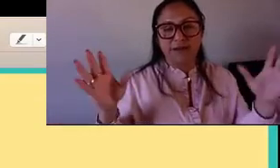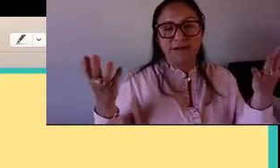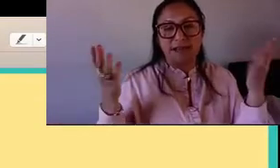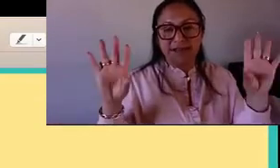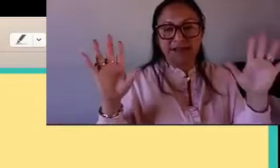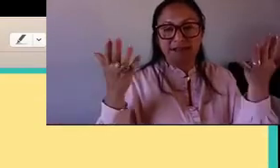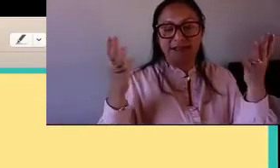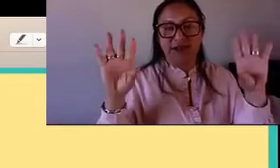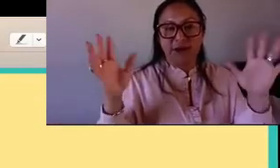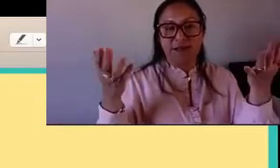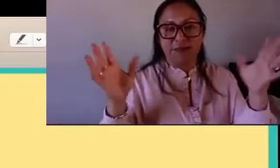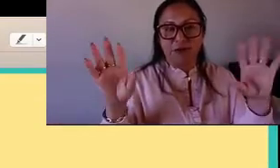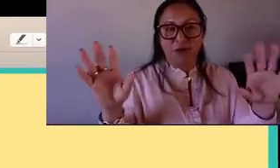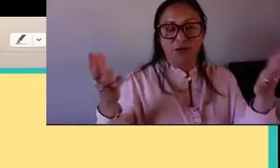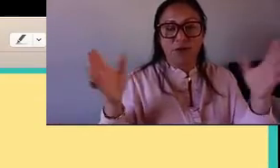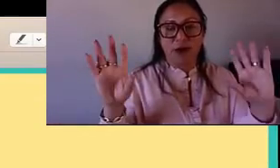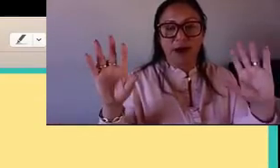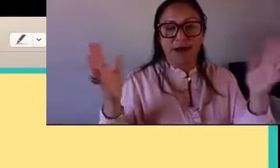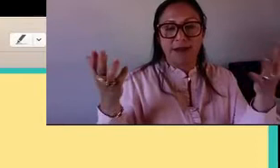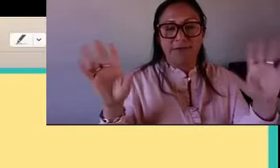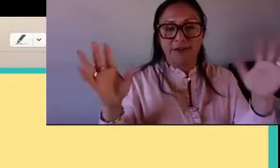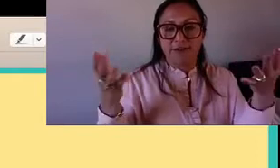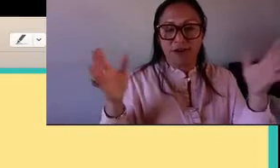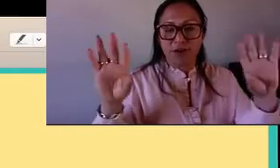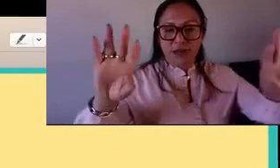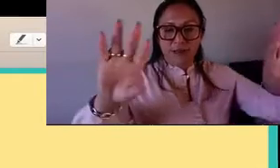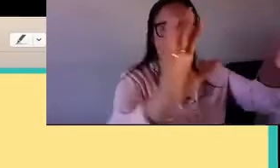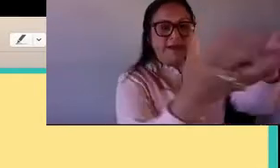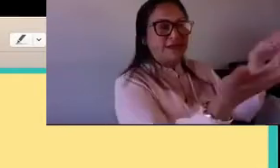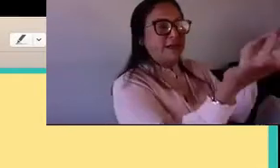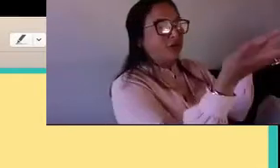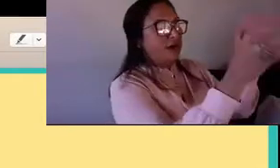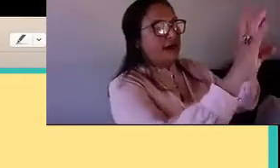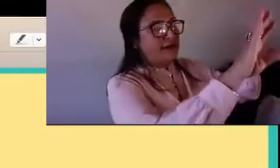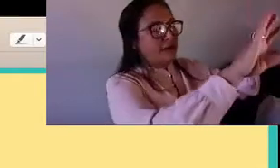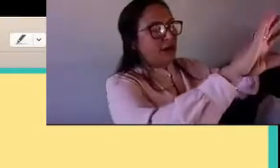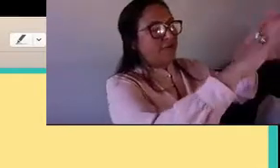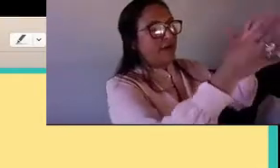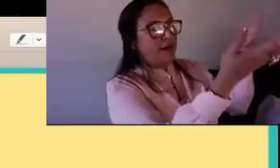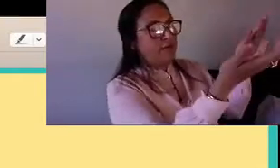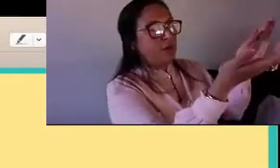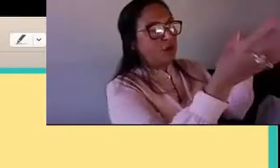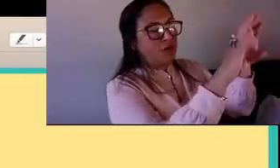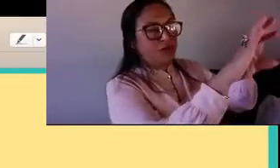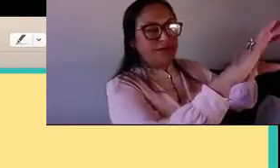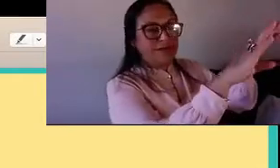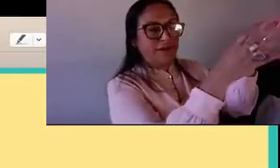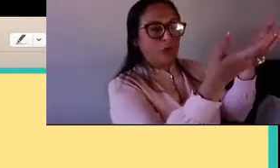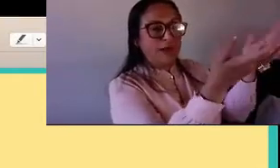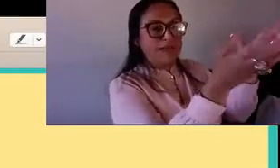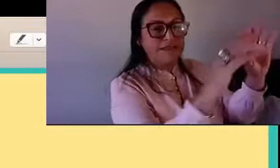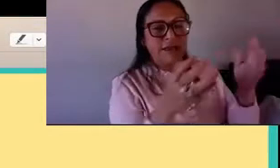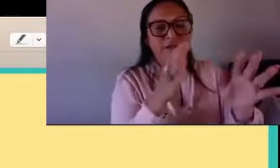ways. This is very difficult for an infant to do because it creates a lot of fine motor movements